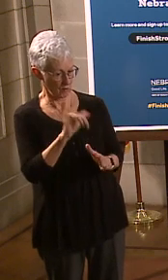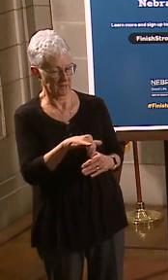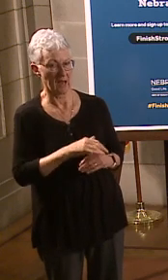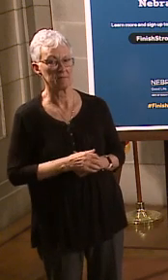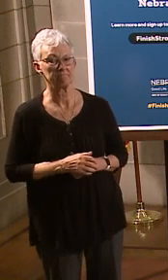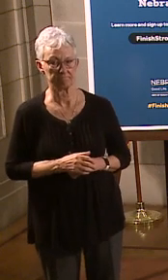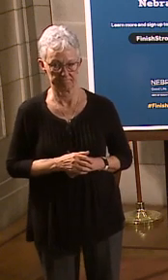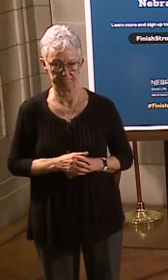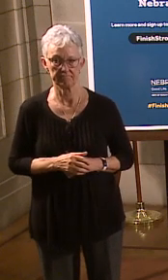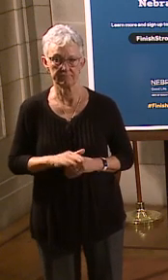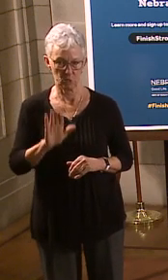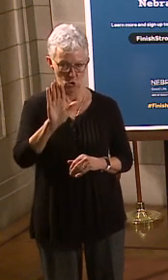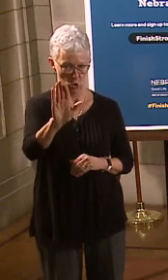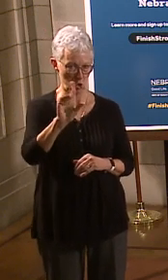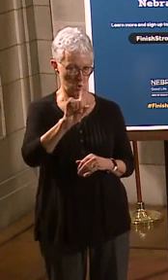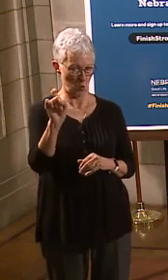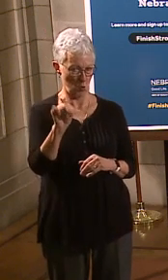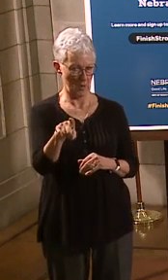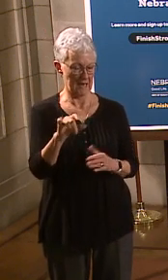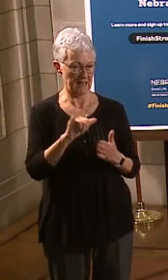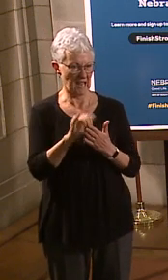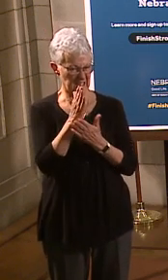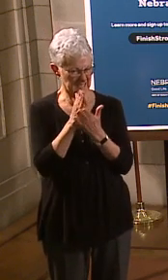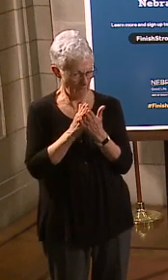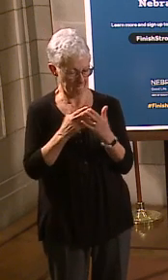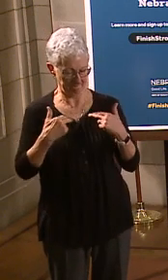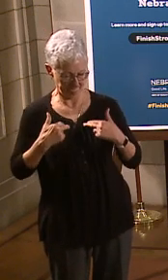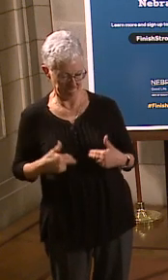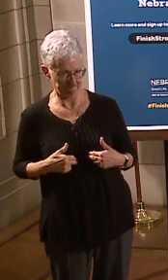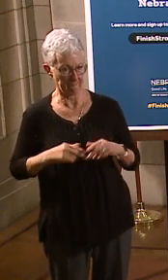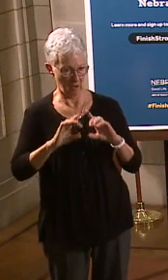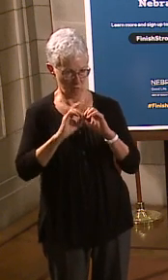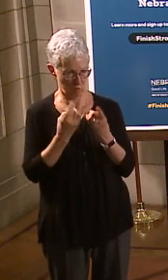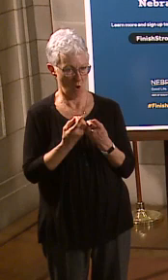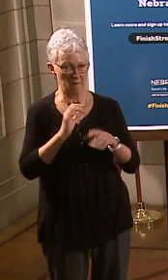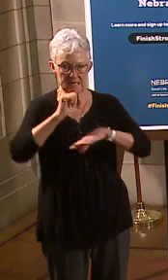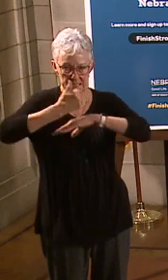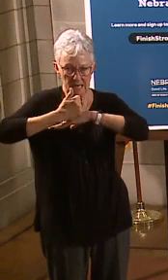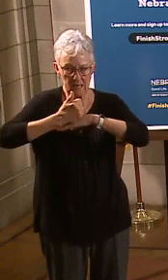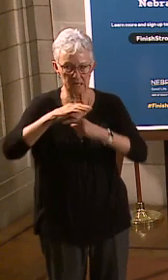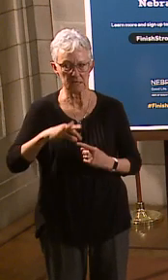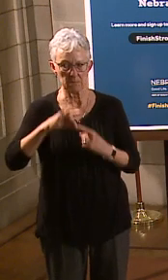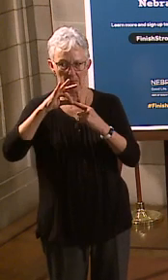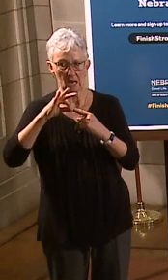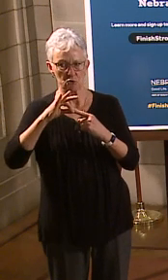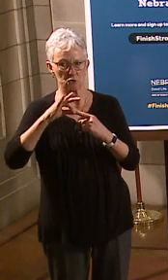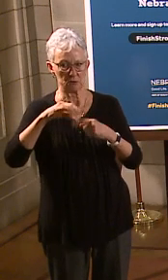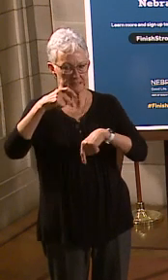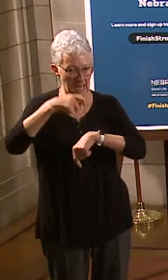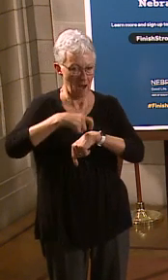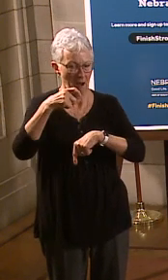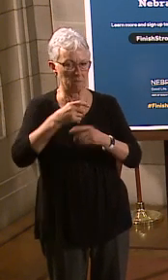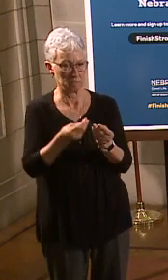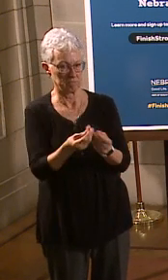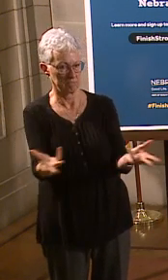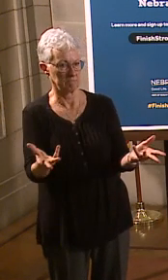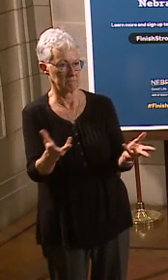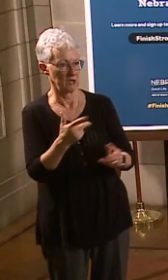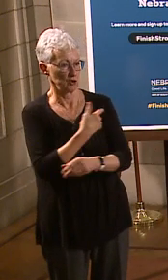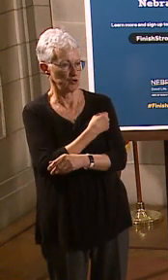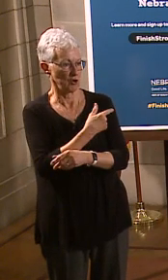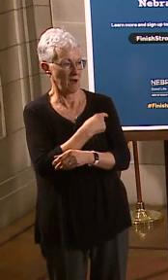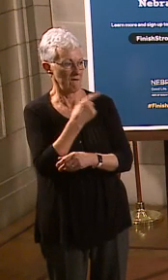that she's aware that some of the health departments in some of the areas are doing specific vaccine clinics for various populations,